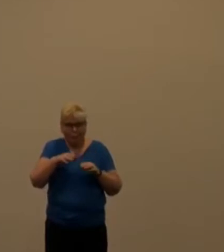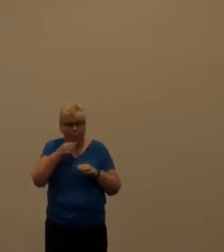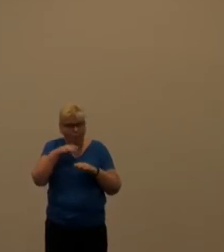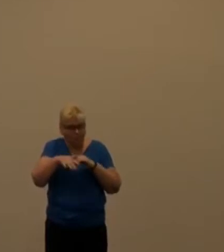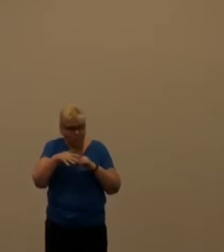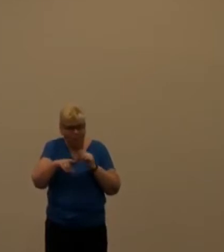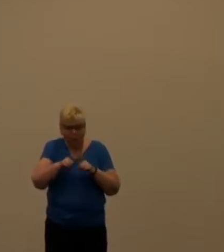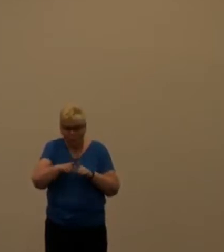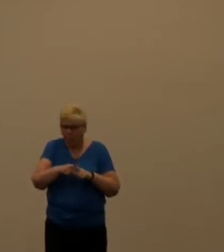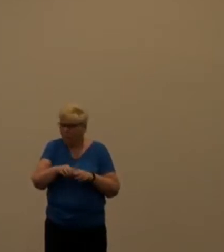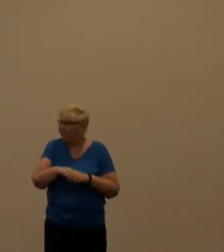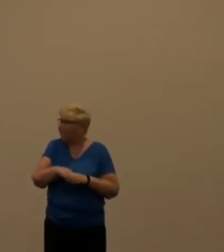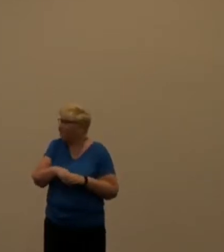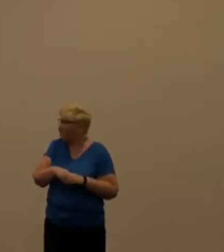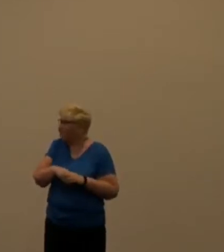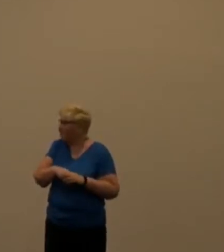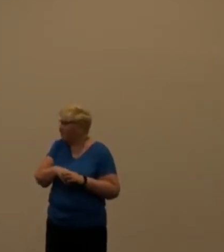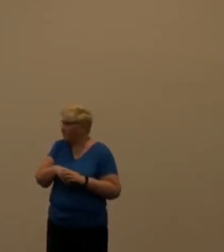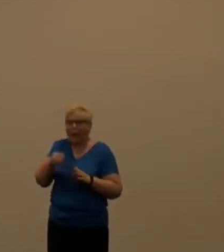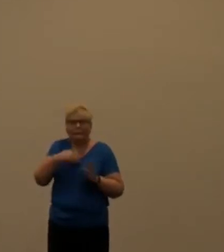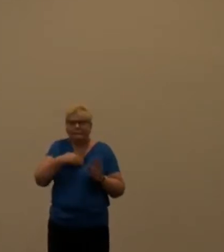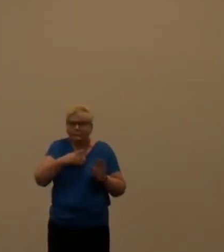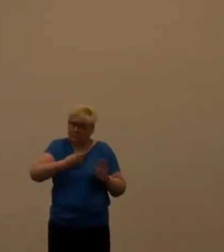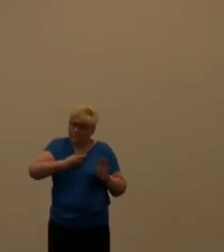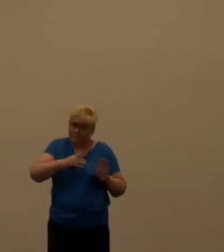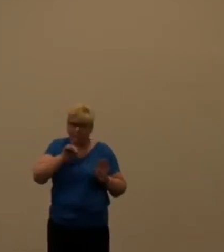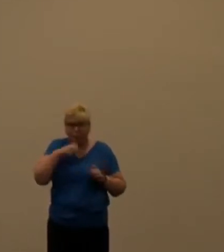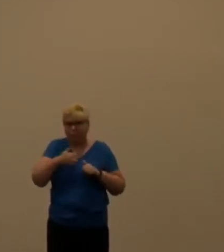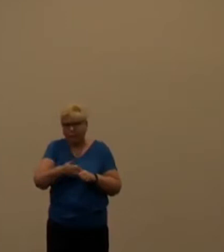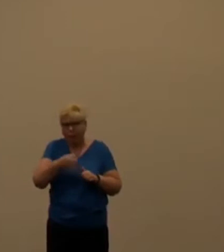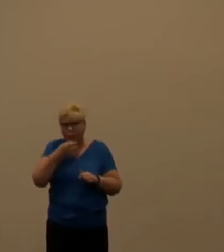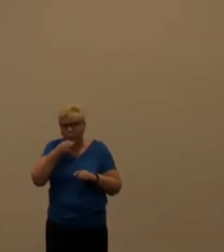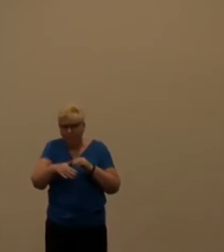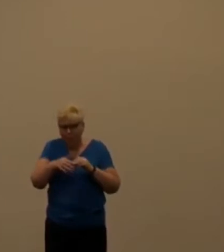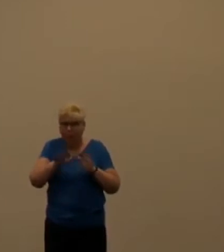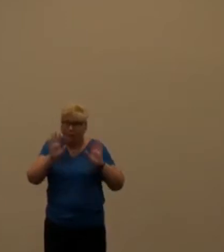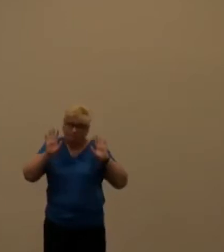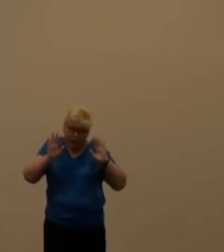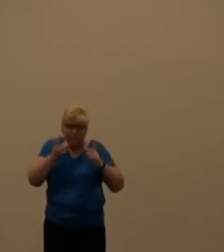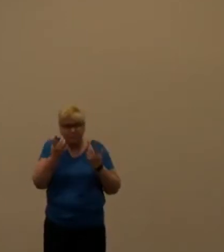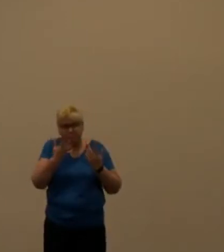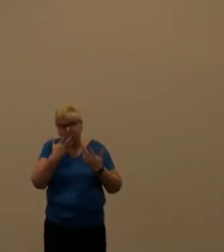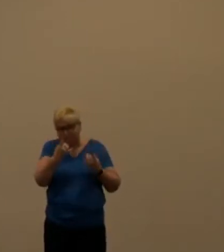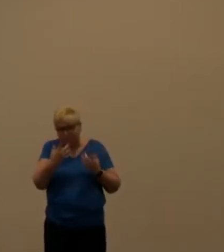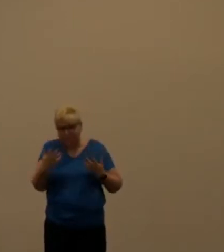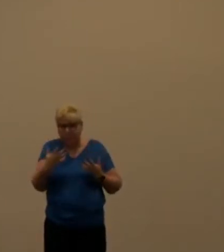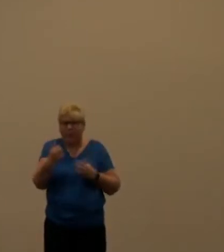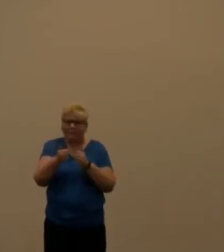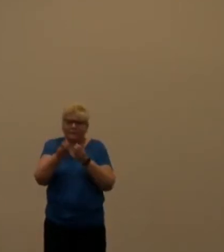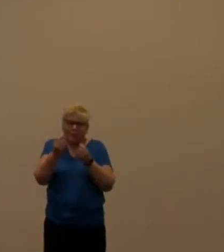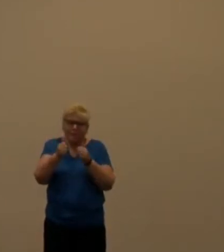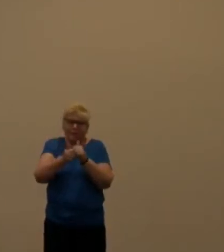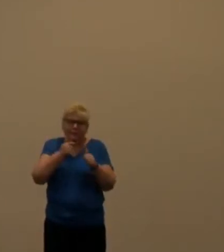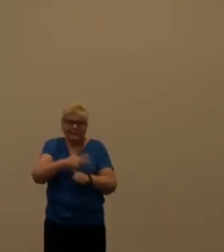Waterfall. I'm not a huge fan of Waterfall. But if we have companies in Denmark that